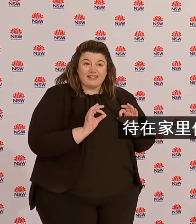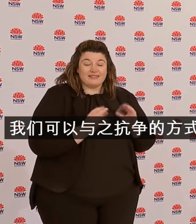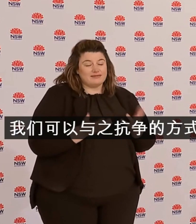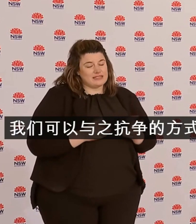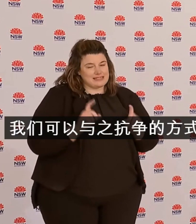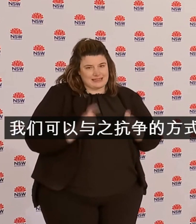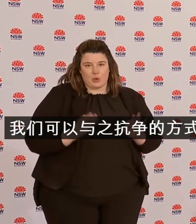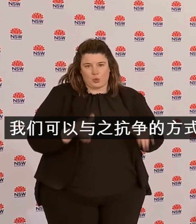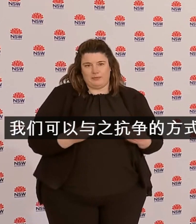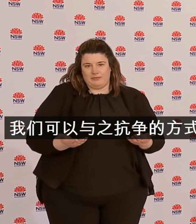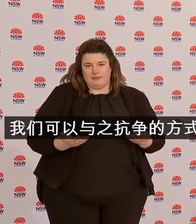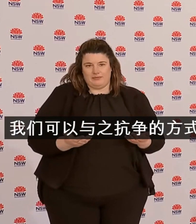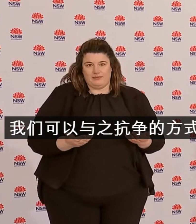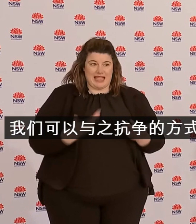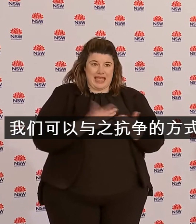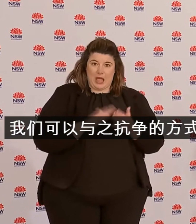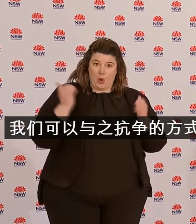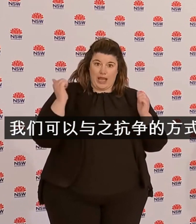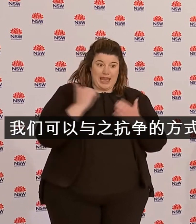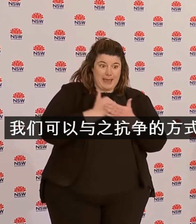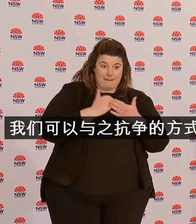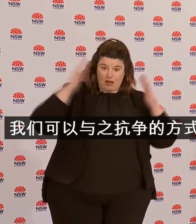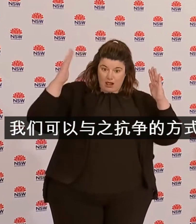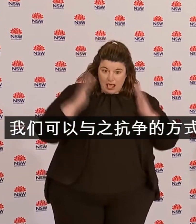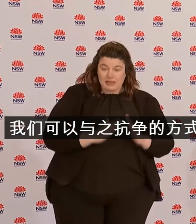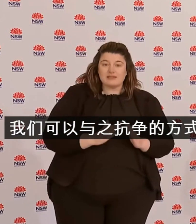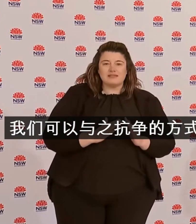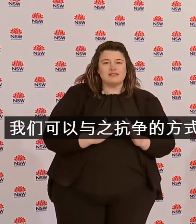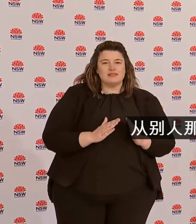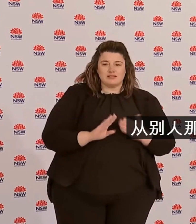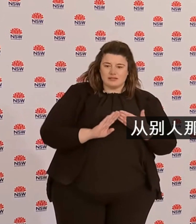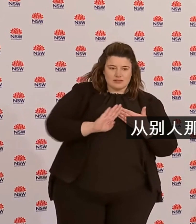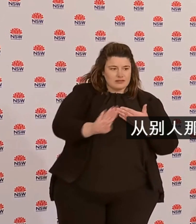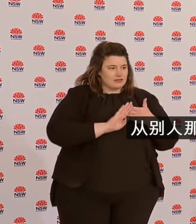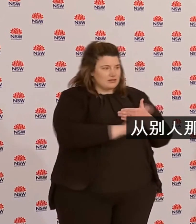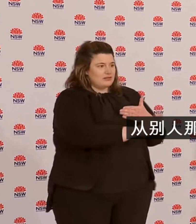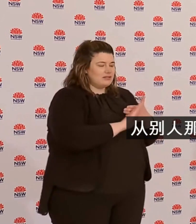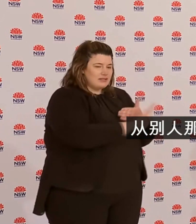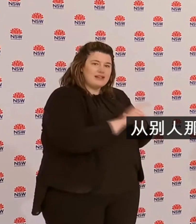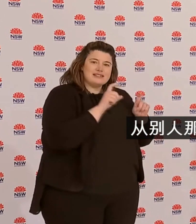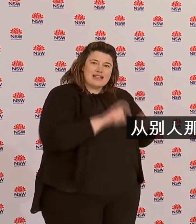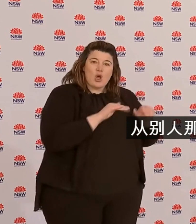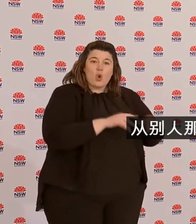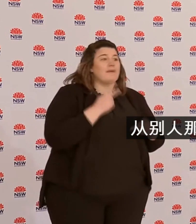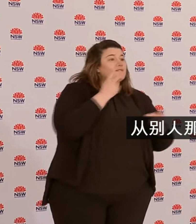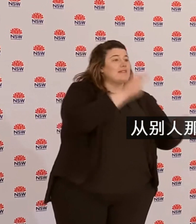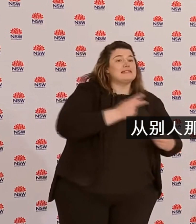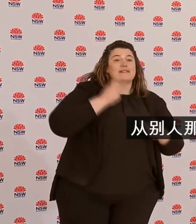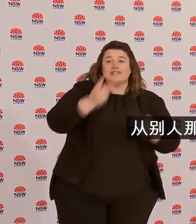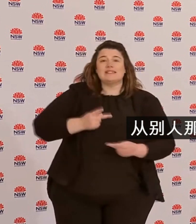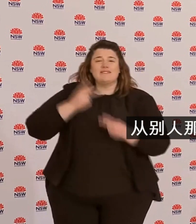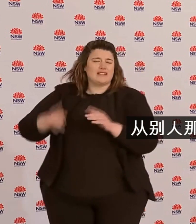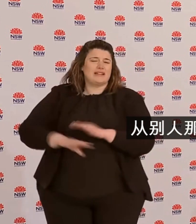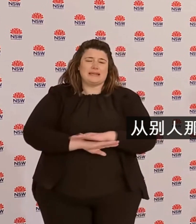know, that's the only way we can battle this, is by not mixing with other people. Keep your distance from other people. Don't go visiting other people's